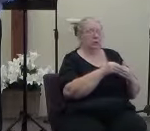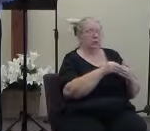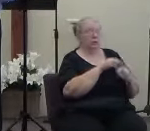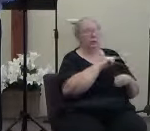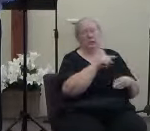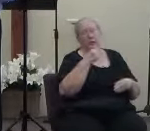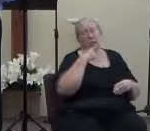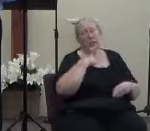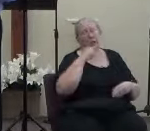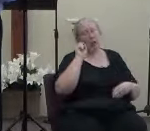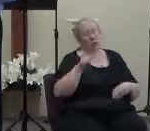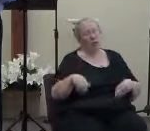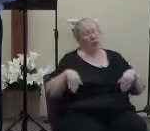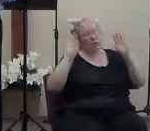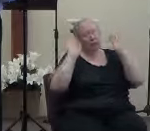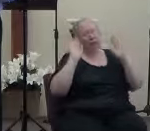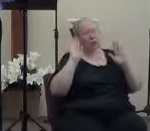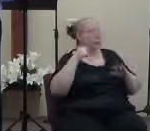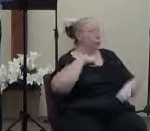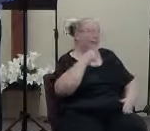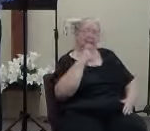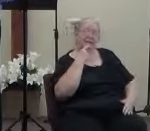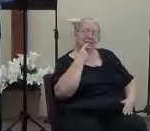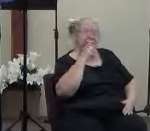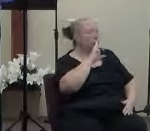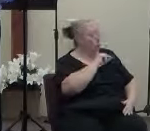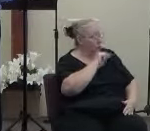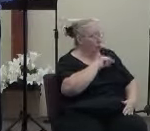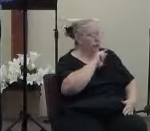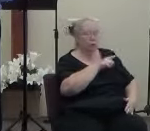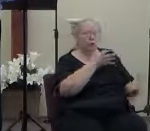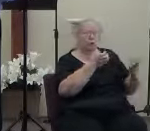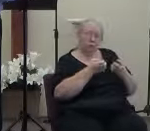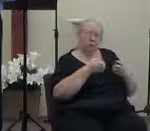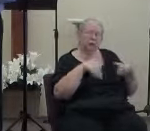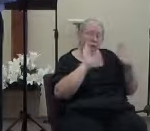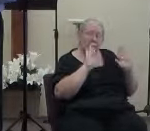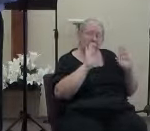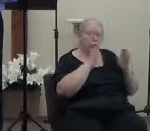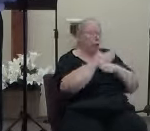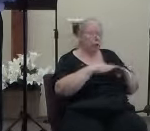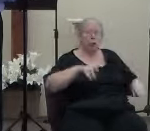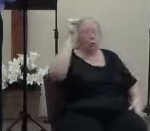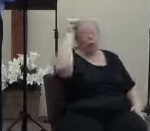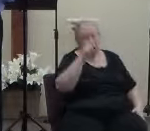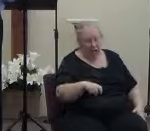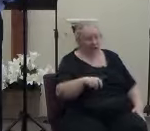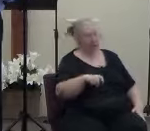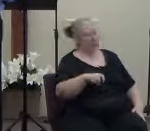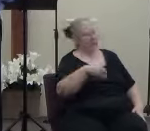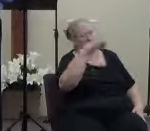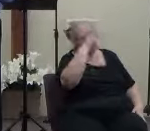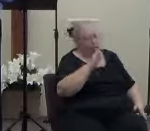I got to give up. And we tell them, no, you don't. You'll want to give it up. You don't have to do nothing. God gave you